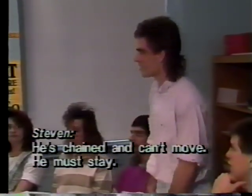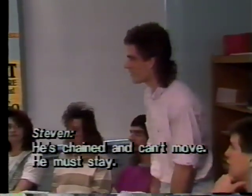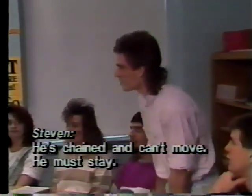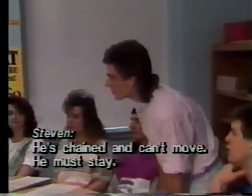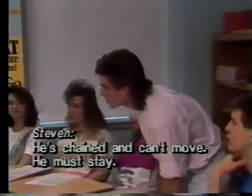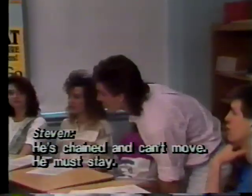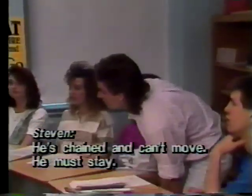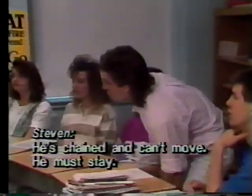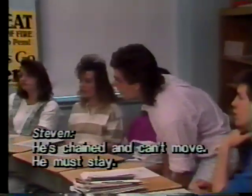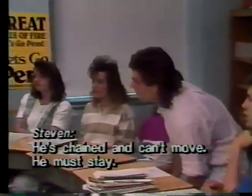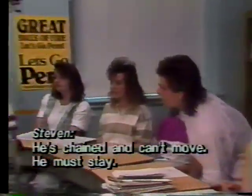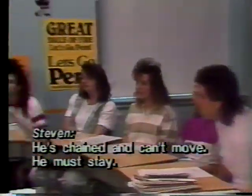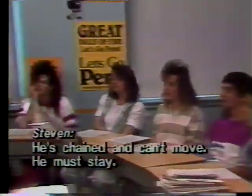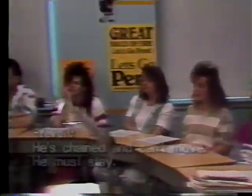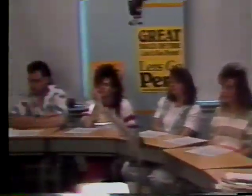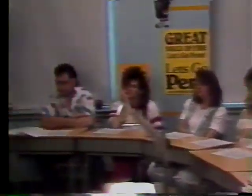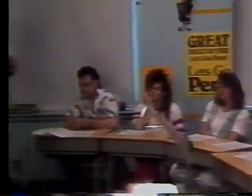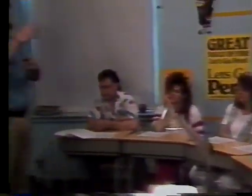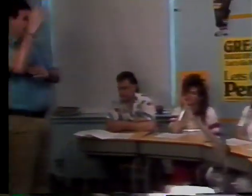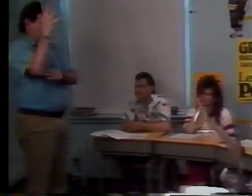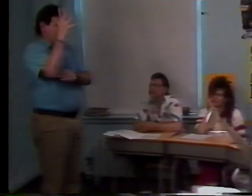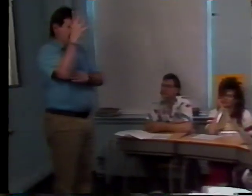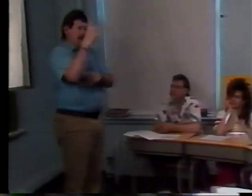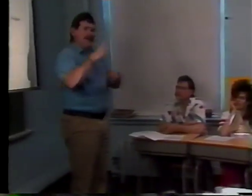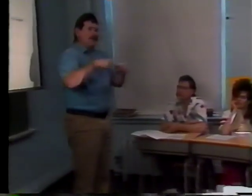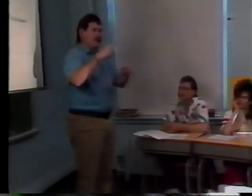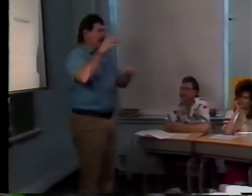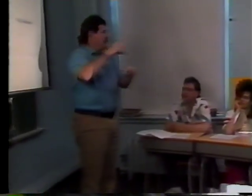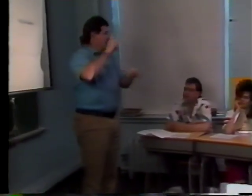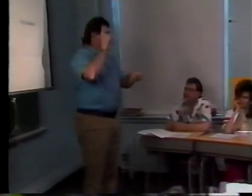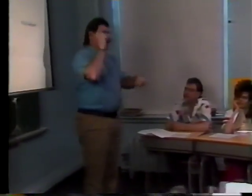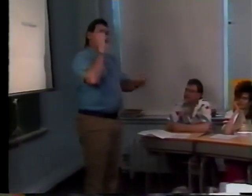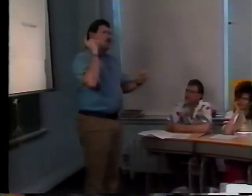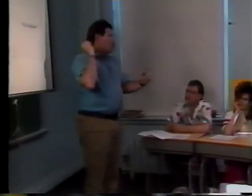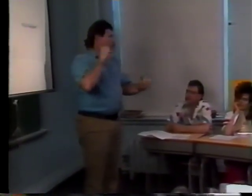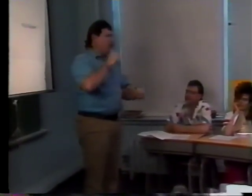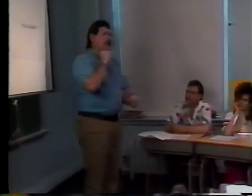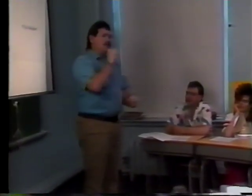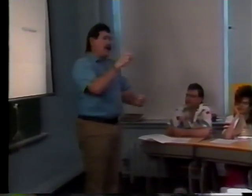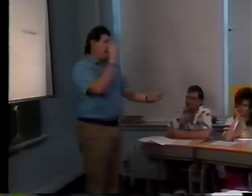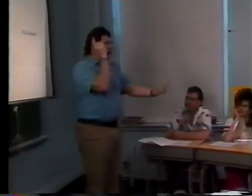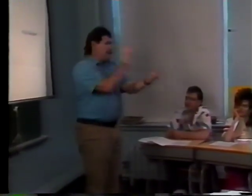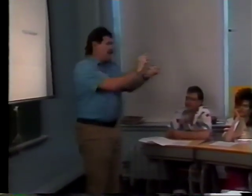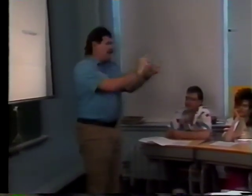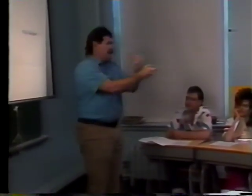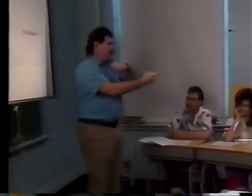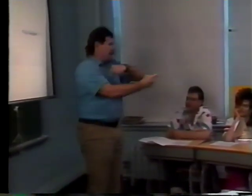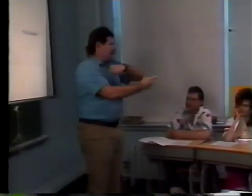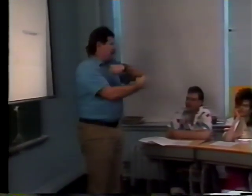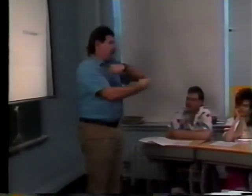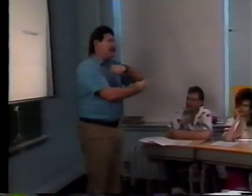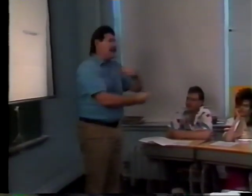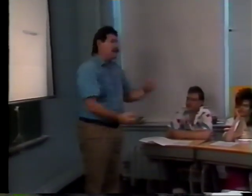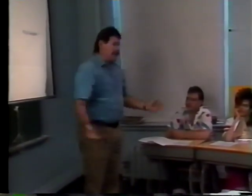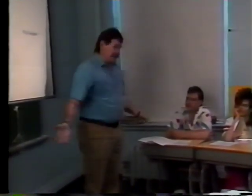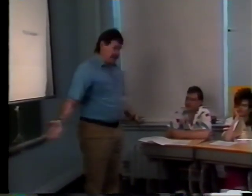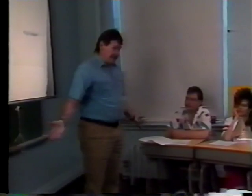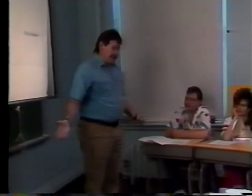Right, he would chain himself to a tree so he would not meet the temptation.